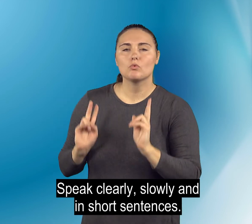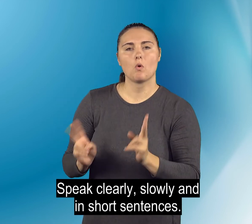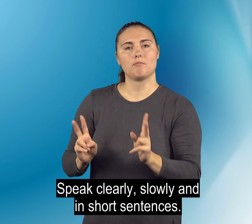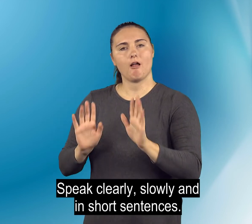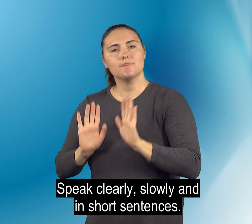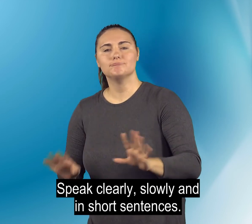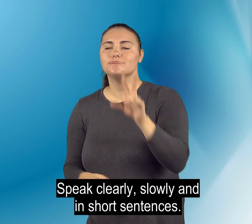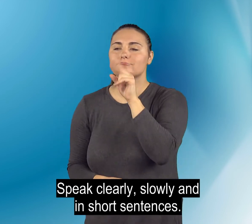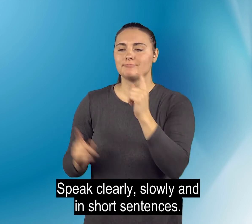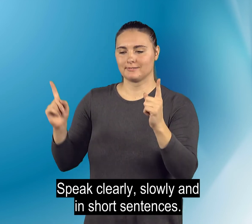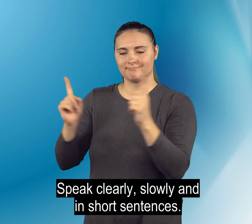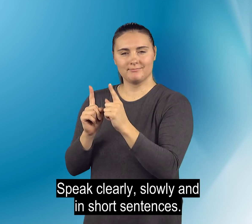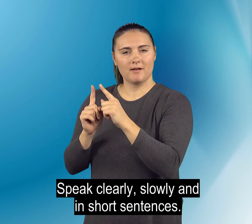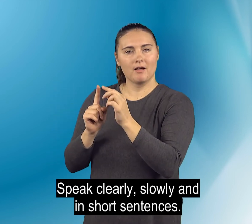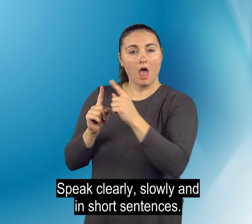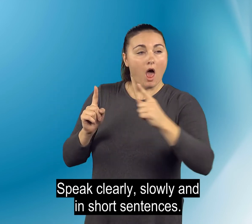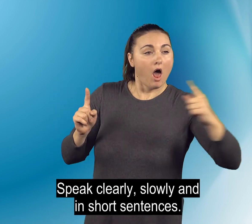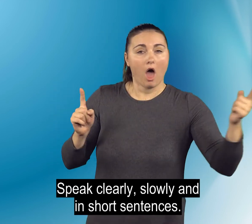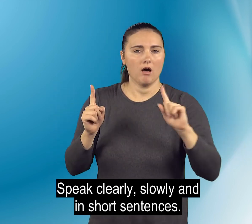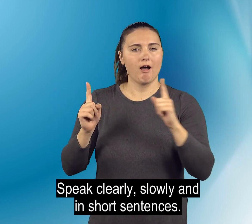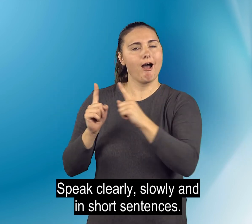clearly, slowly, and in short sentences.